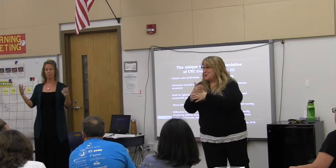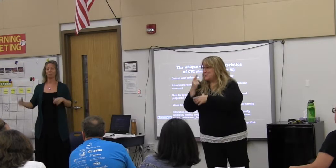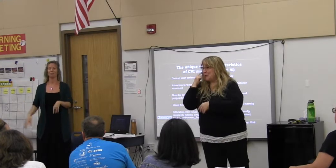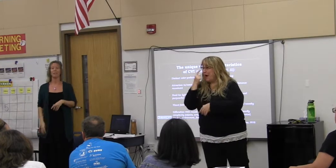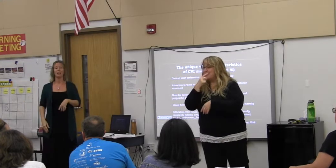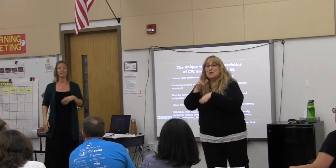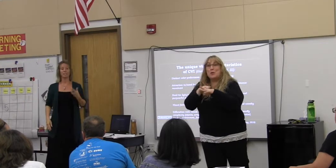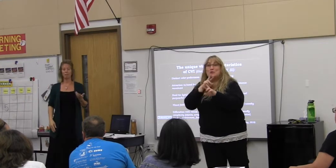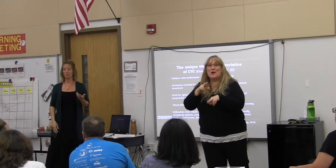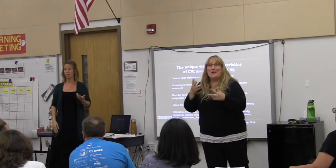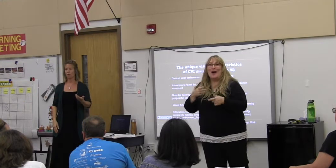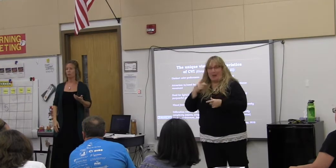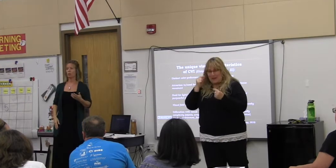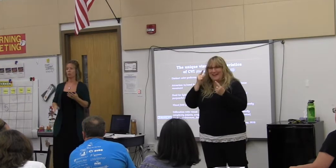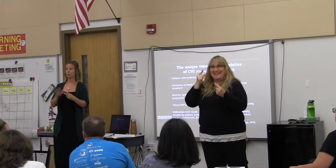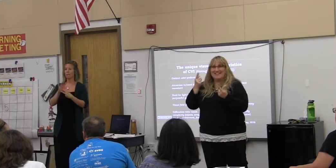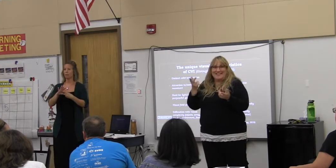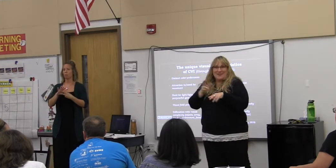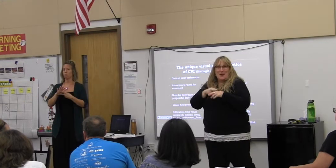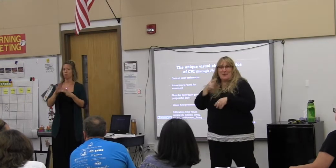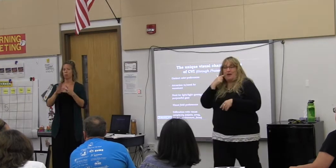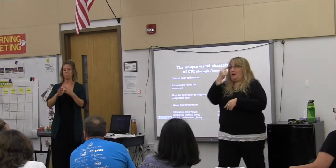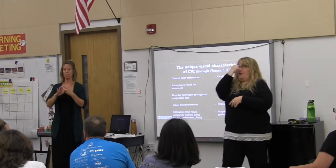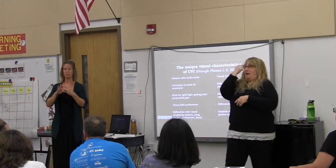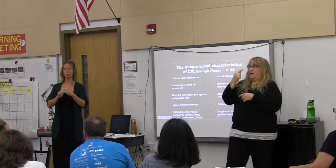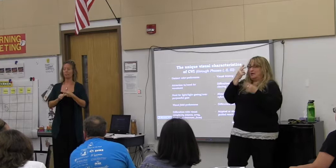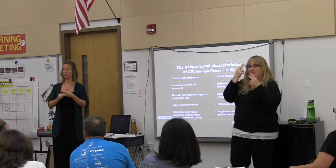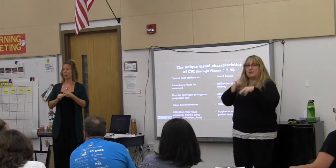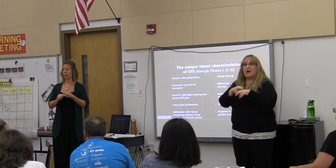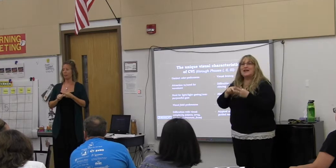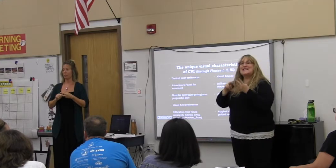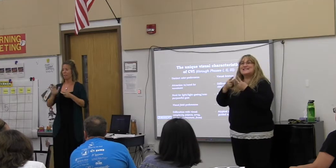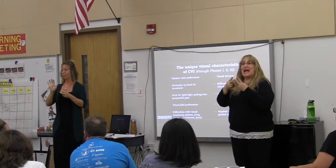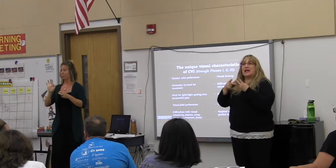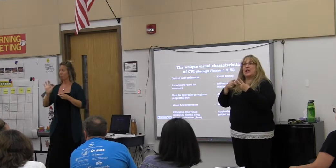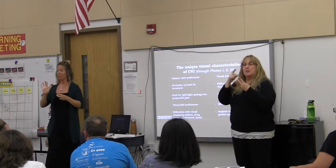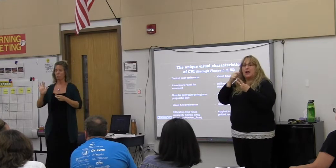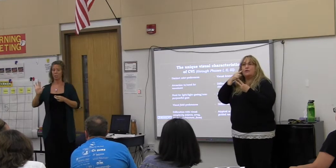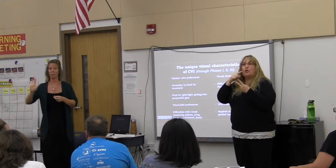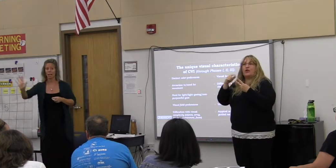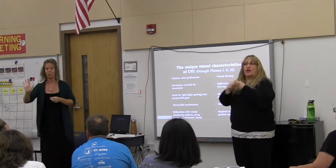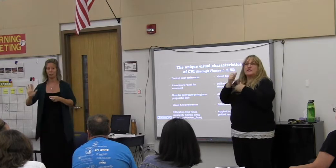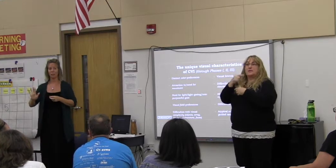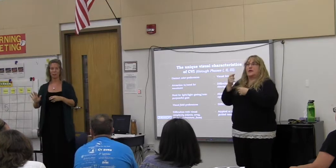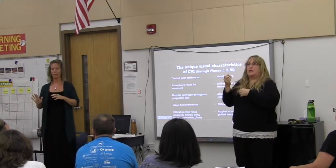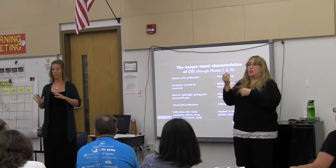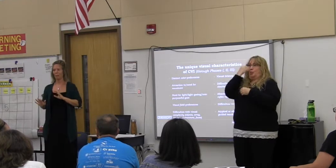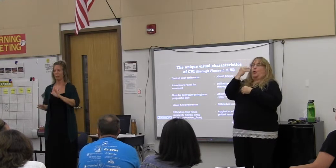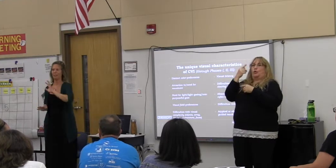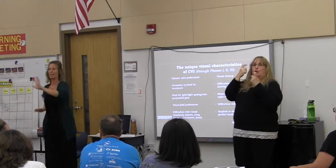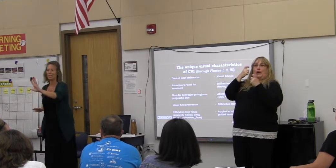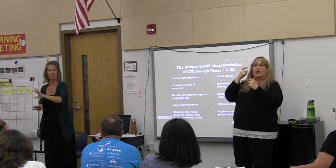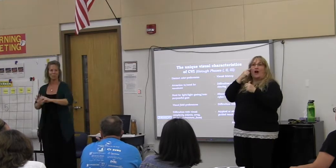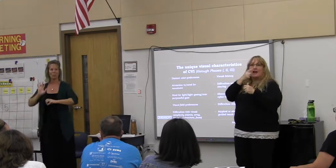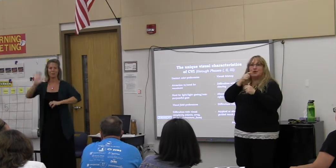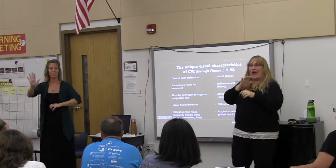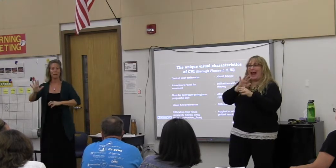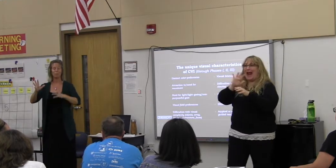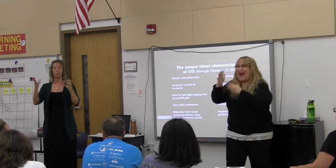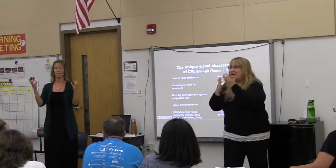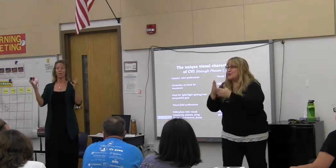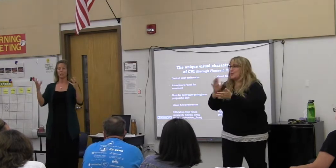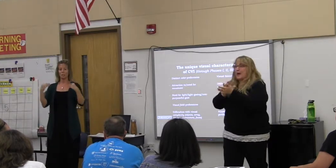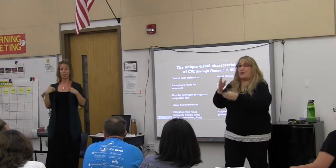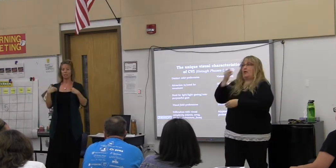to blink. Same thing with our second one is a blink to threat. If something comes at your eyes very quickly, whether it's a hand or whether